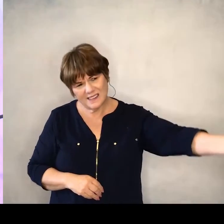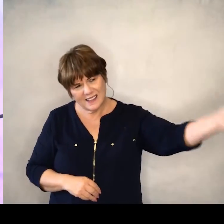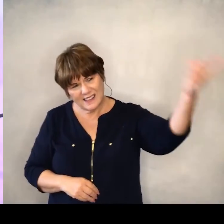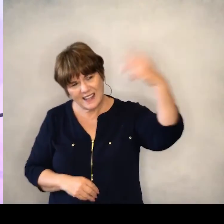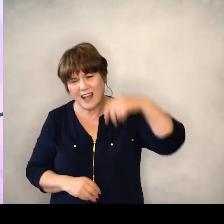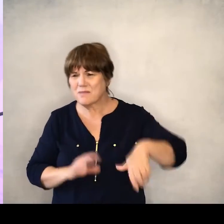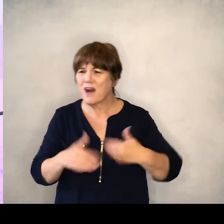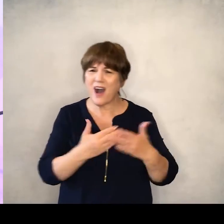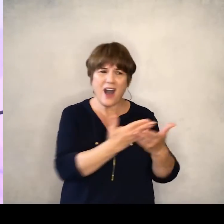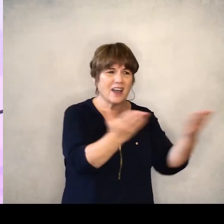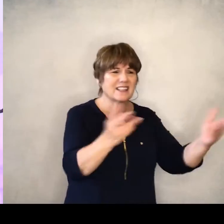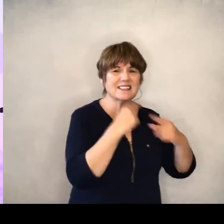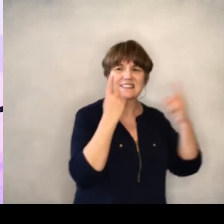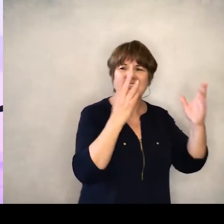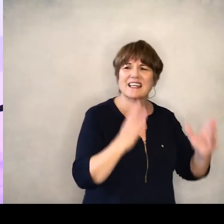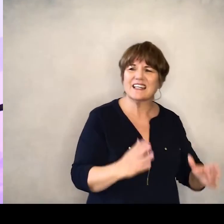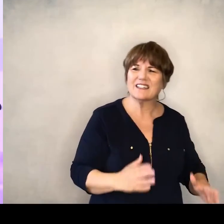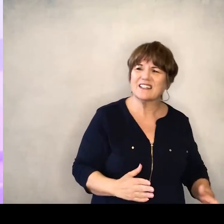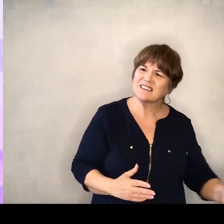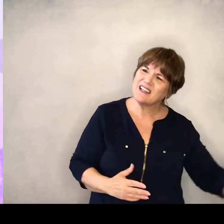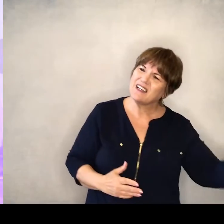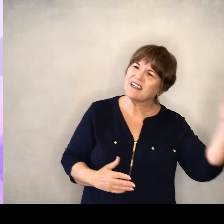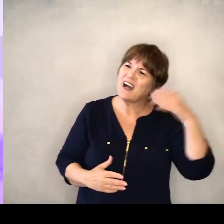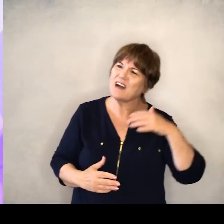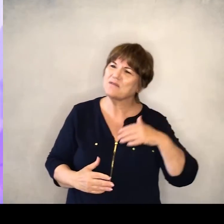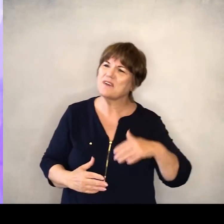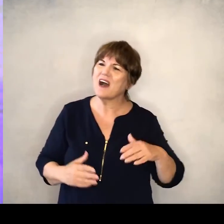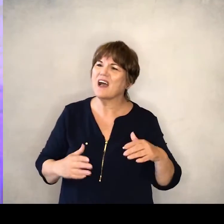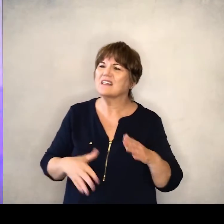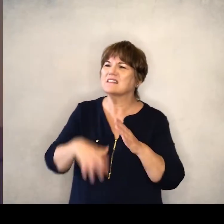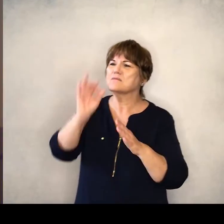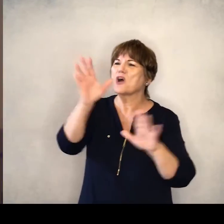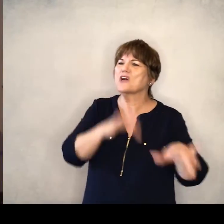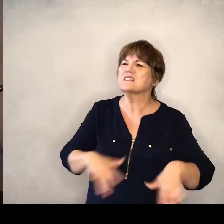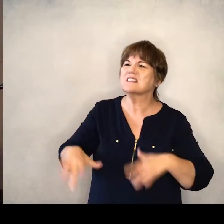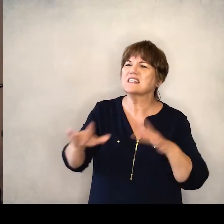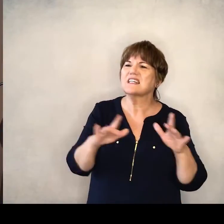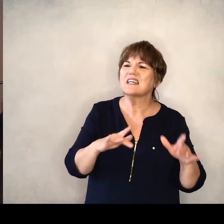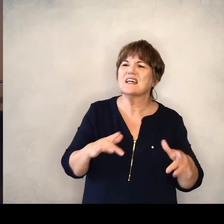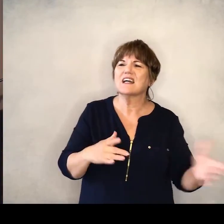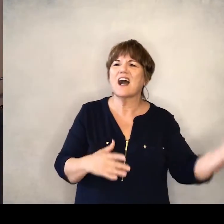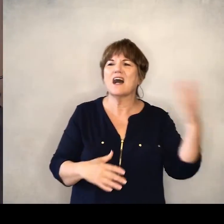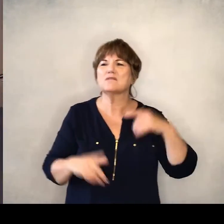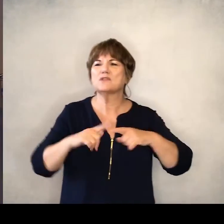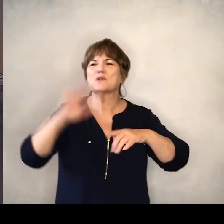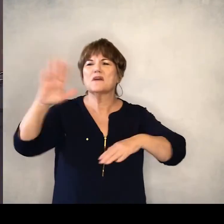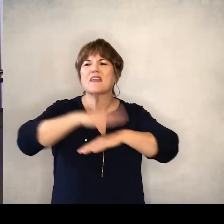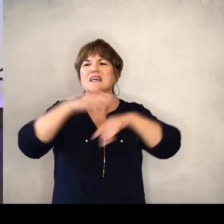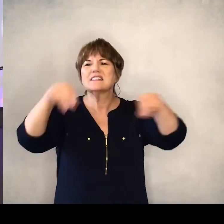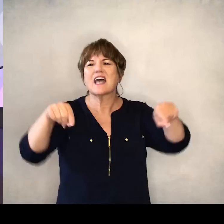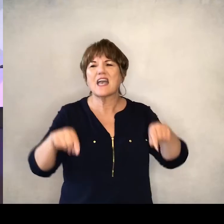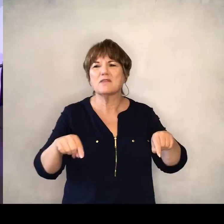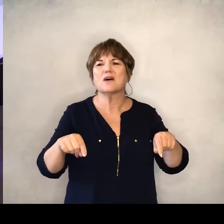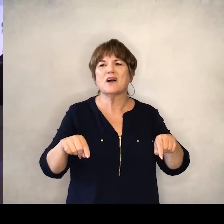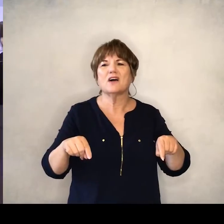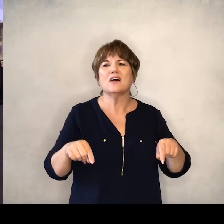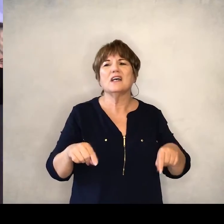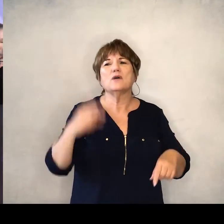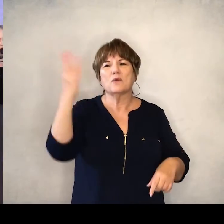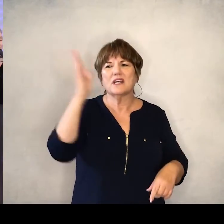Come all you sinners, come find his mercy. Come to the table, he